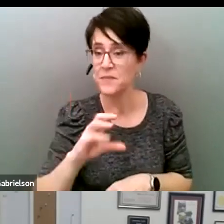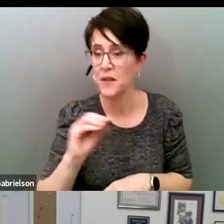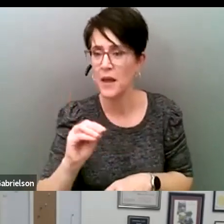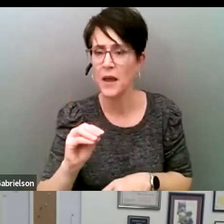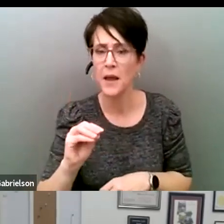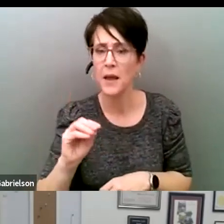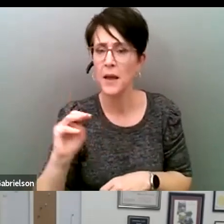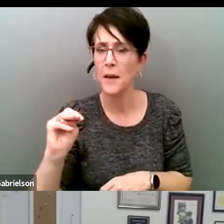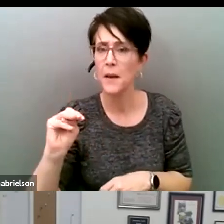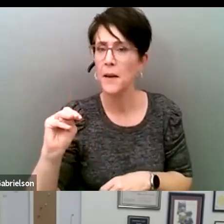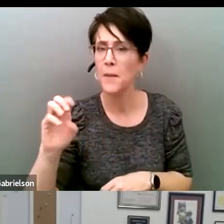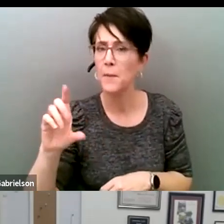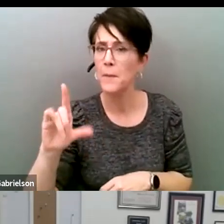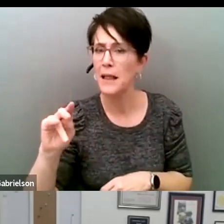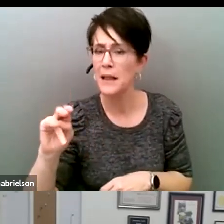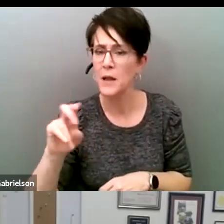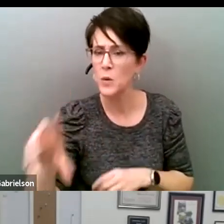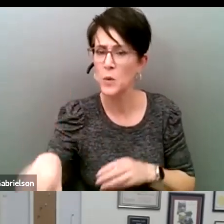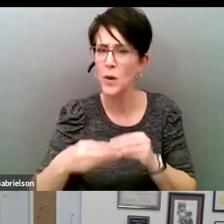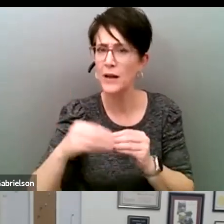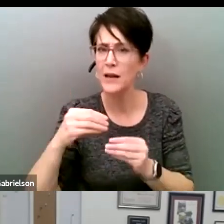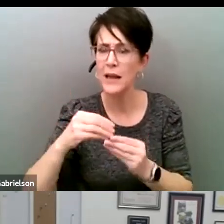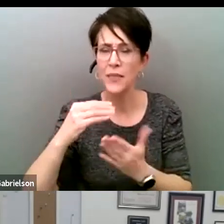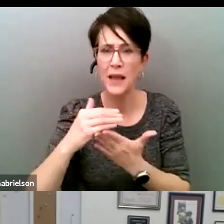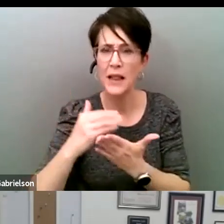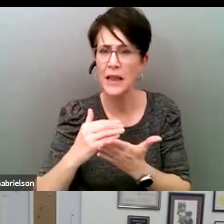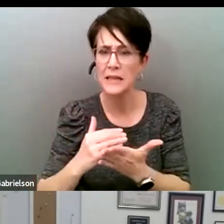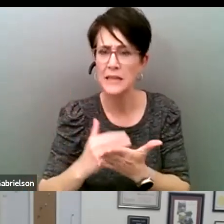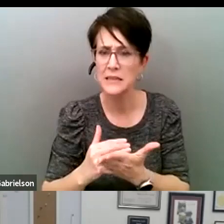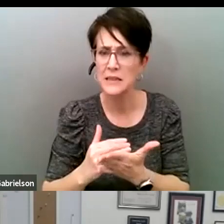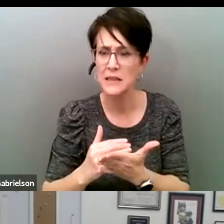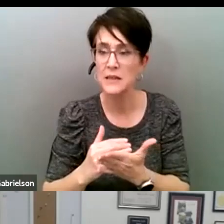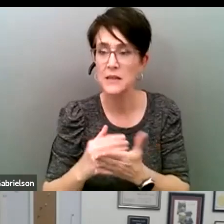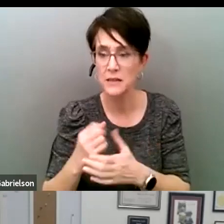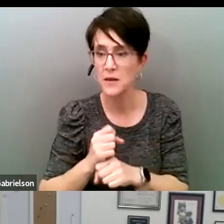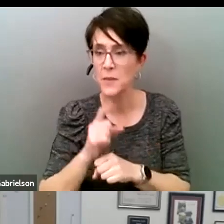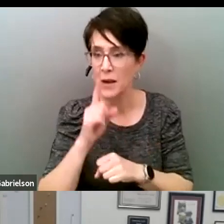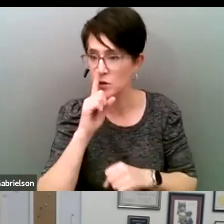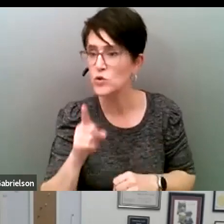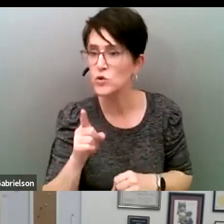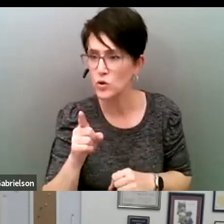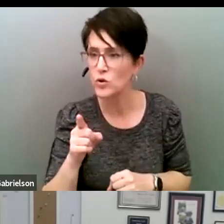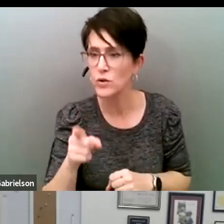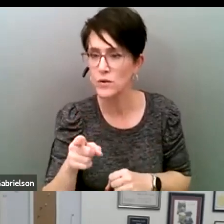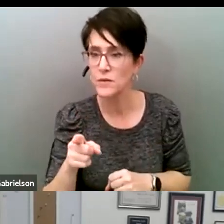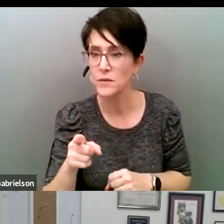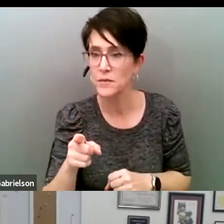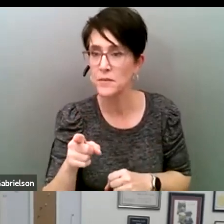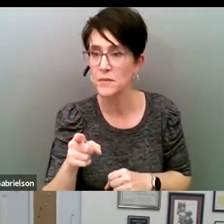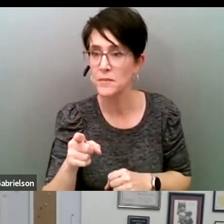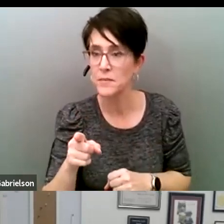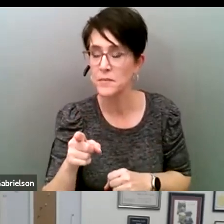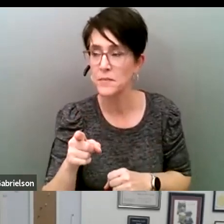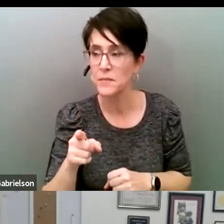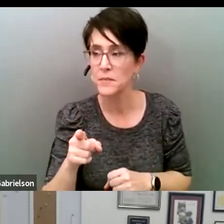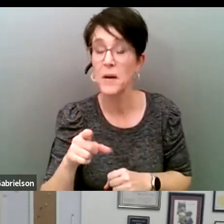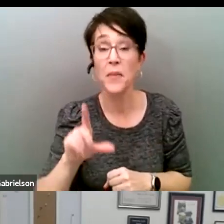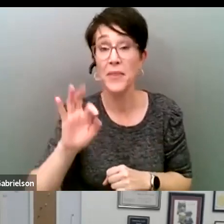list into the chat feature the link